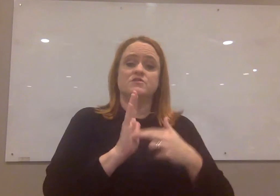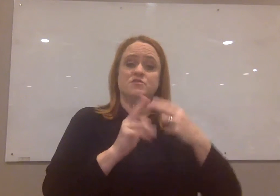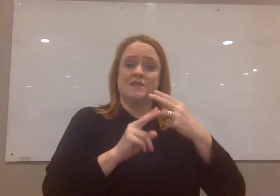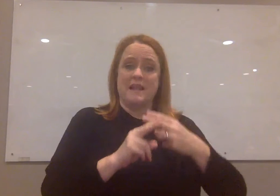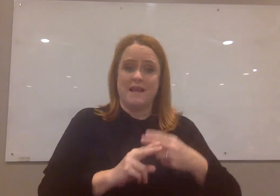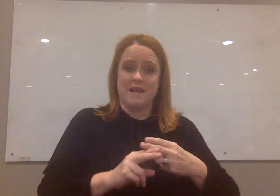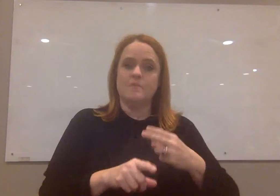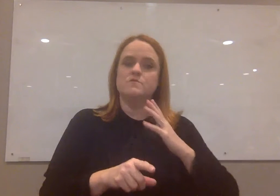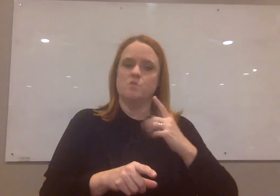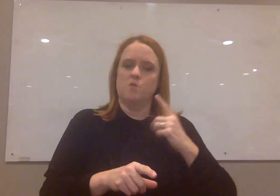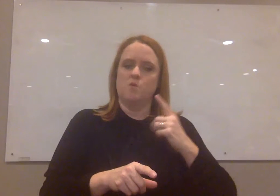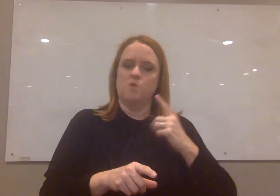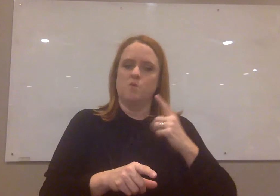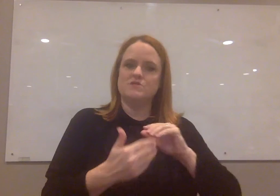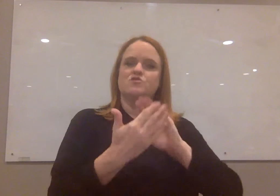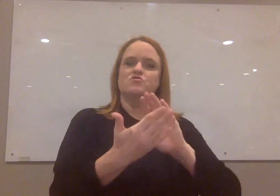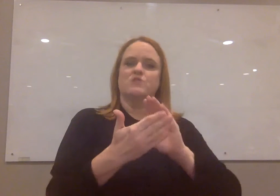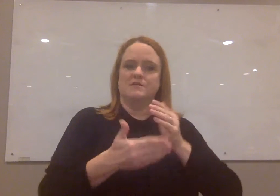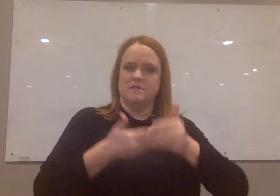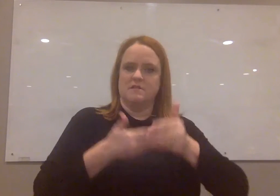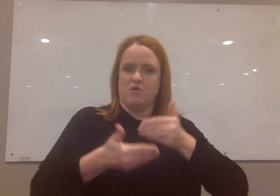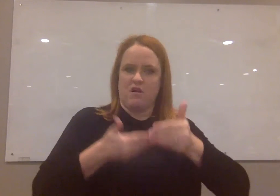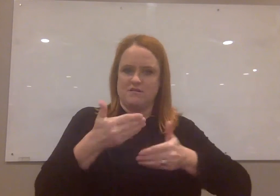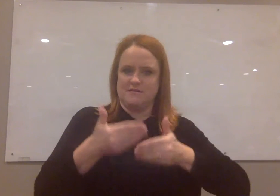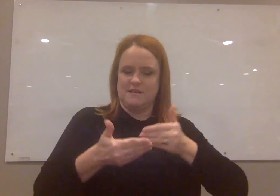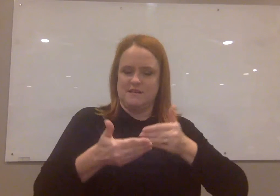that that name is registered under at that time.